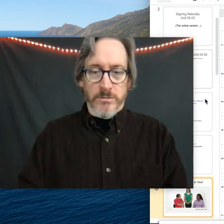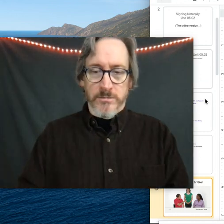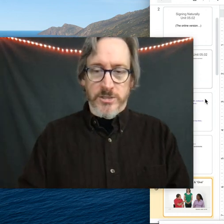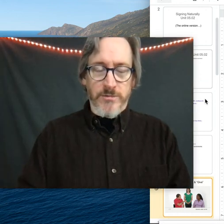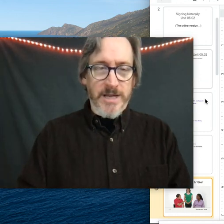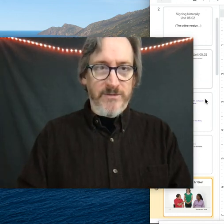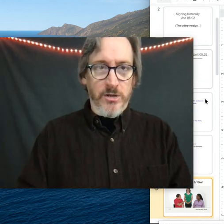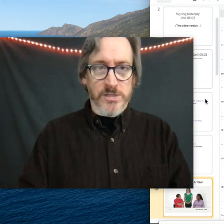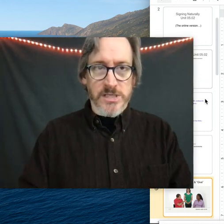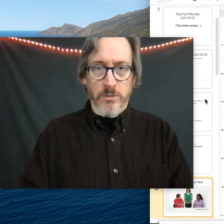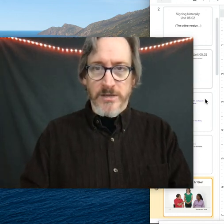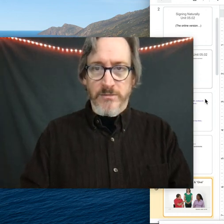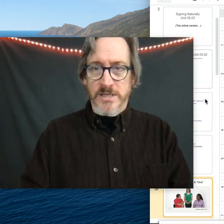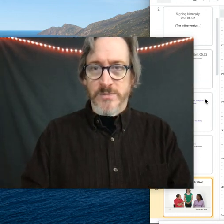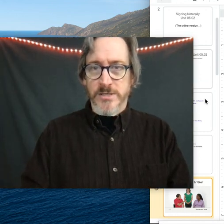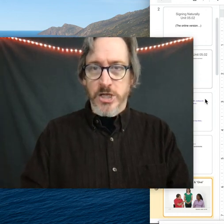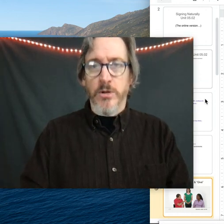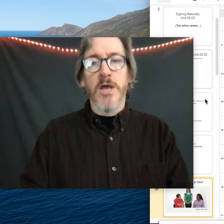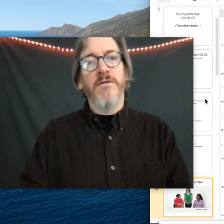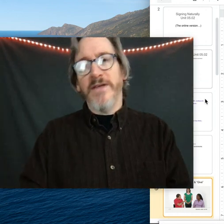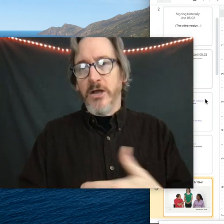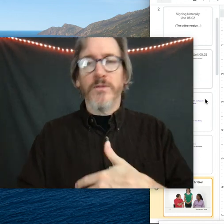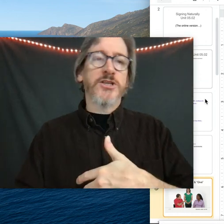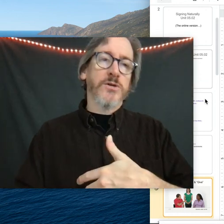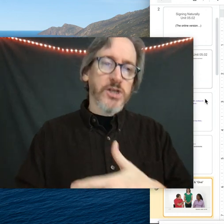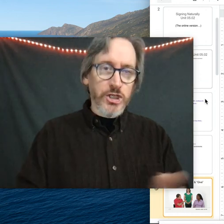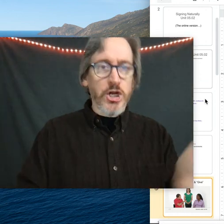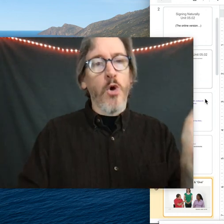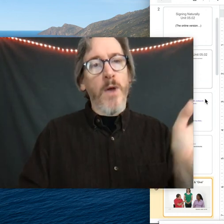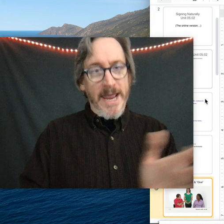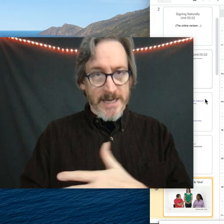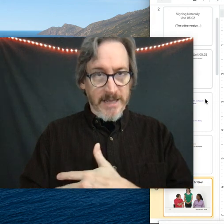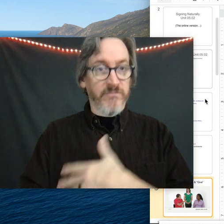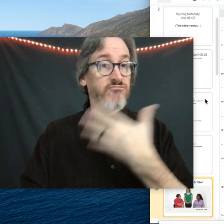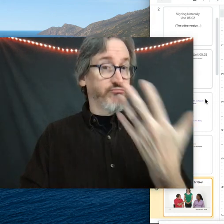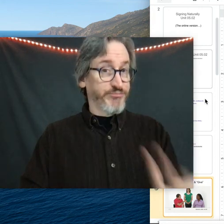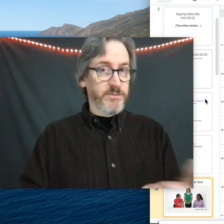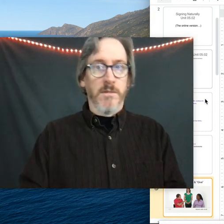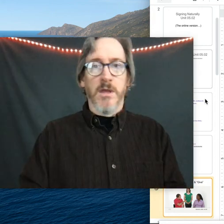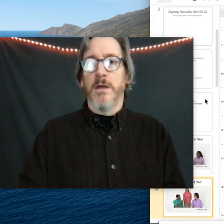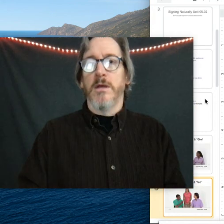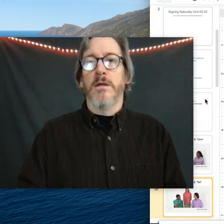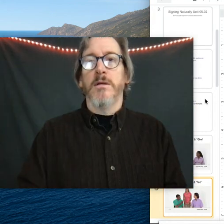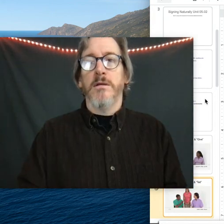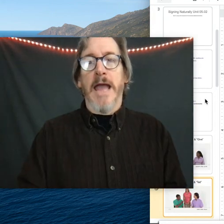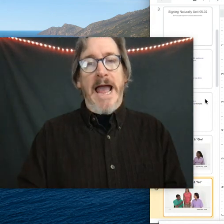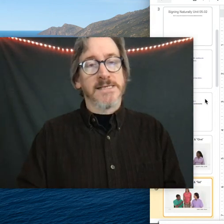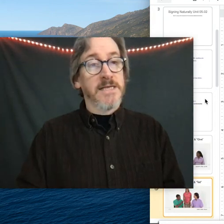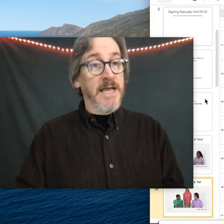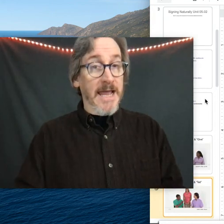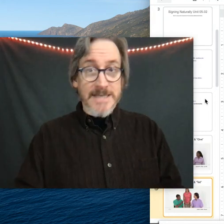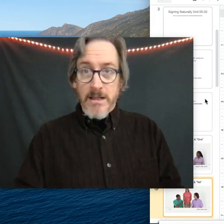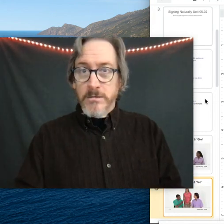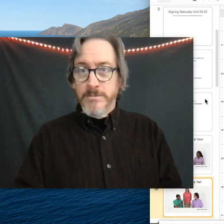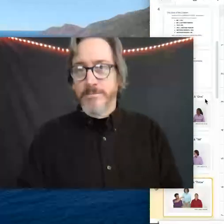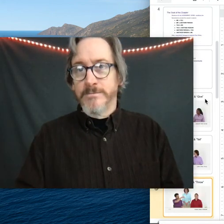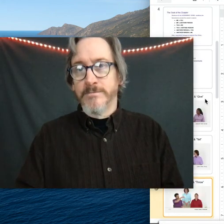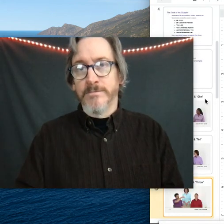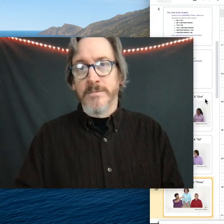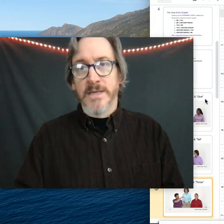We don't generally have to go slowly through this one. So video that shows show and give. Ask and